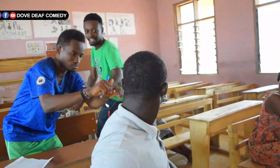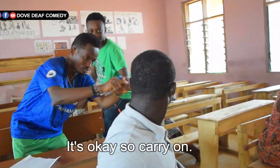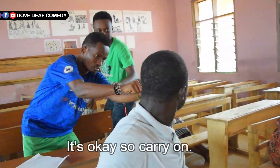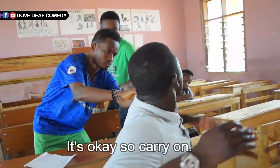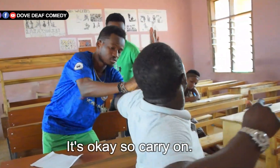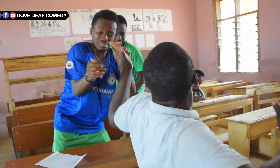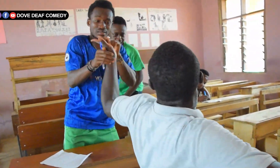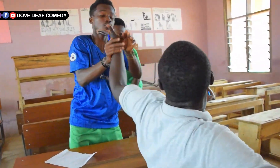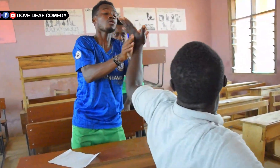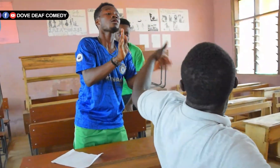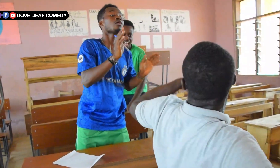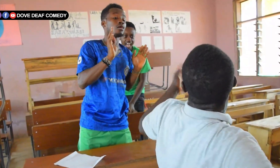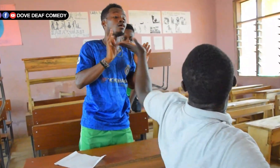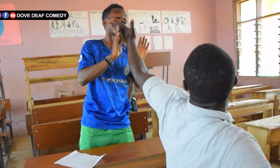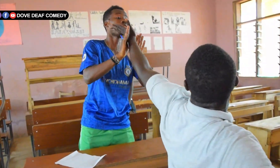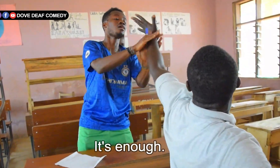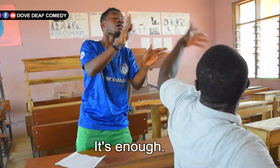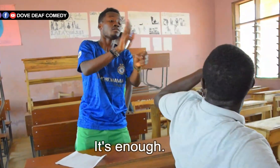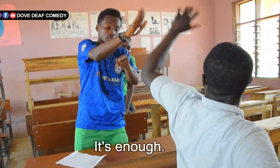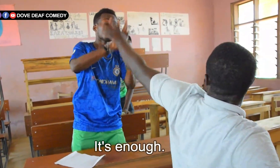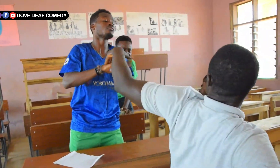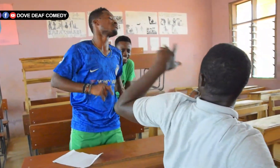It's okay, so carry on. It's enough.